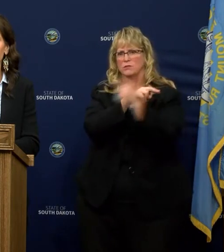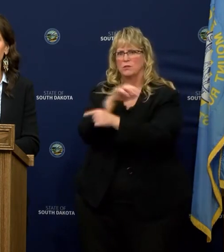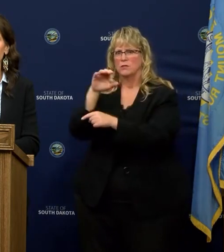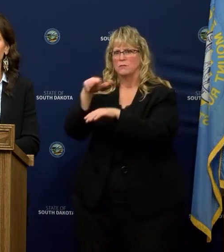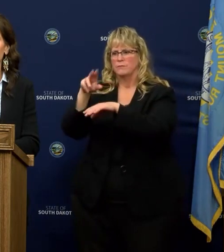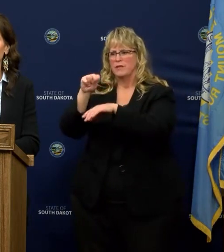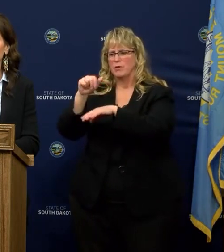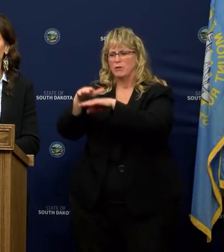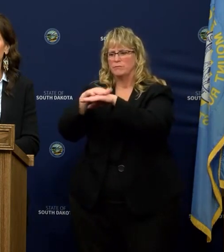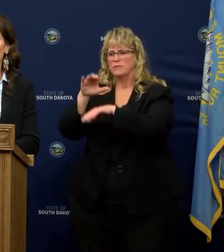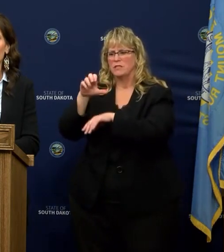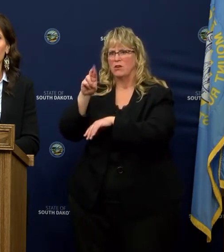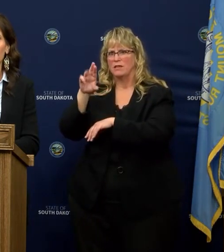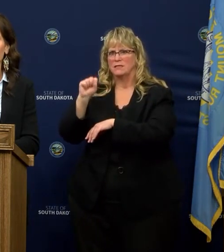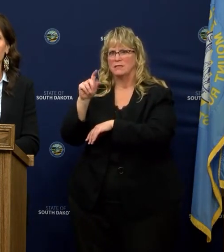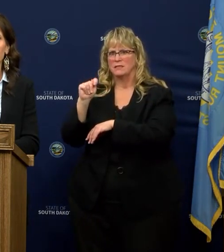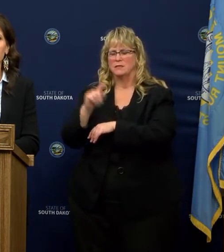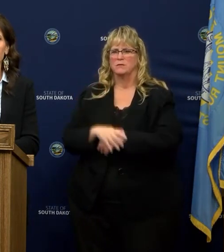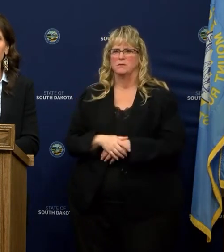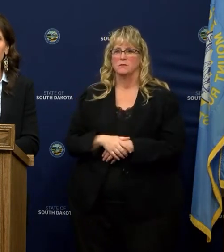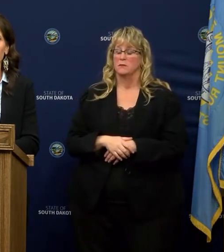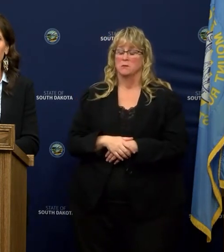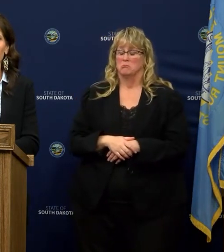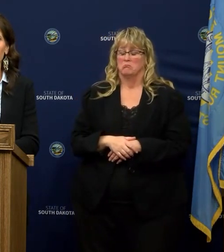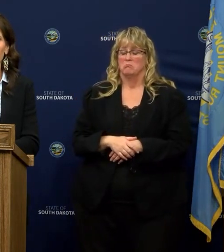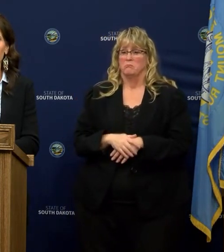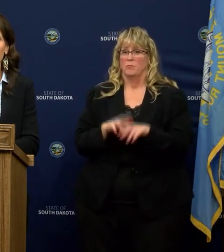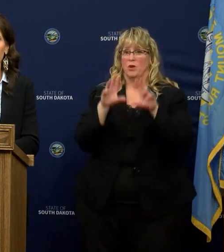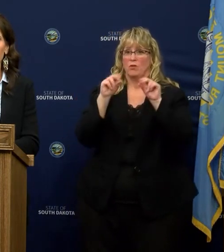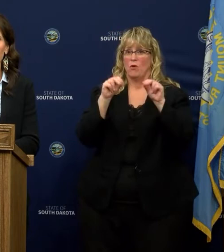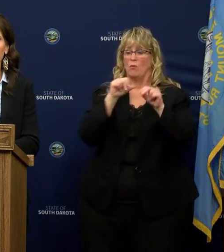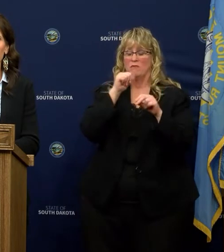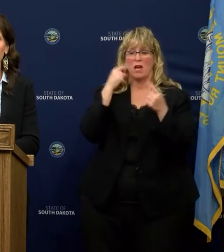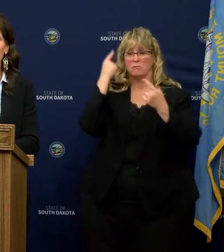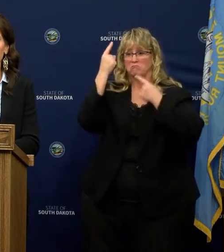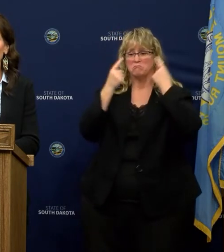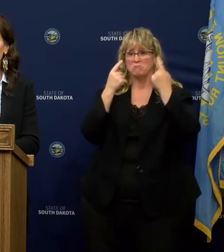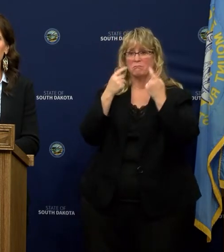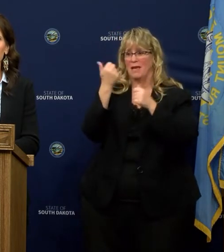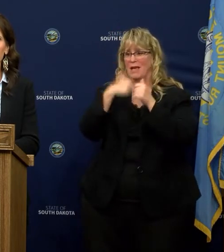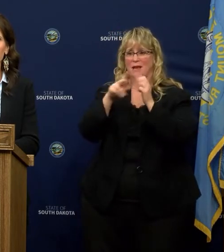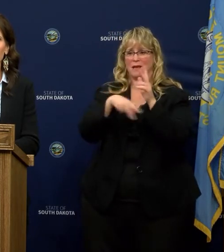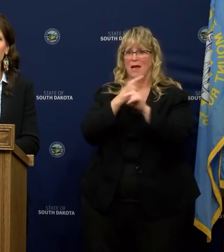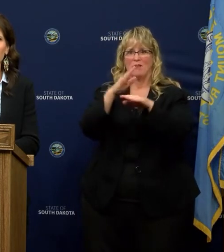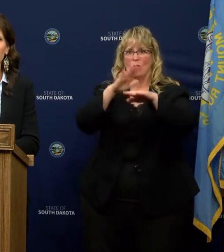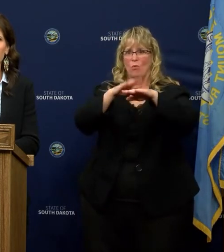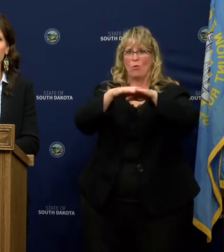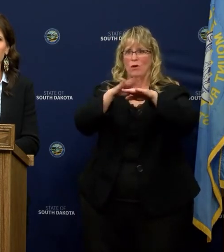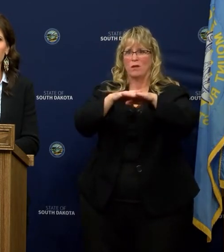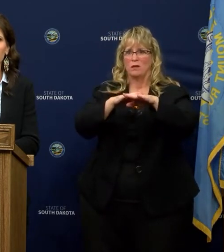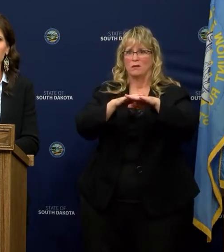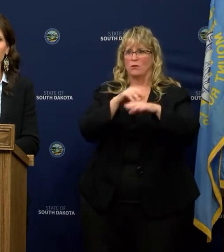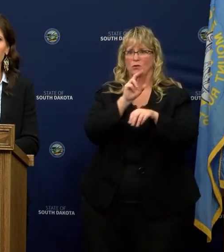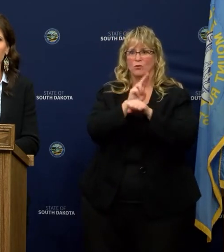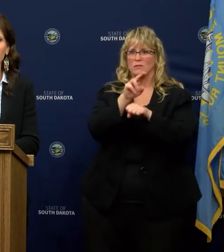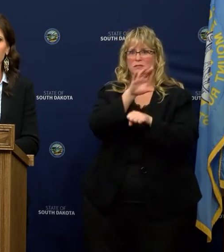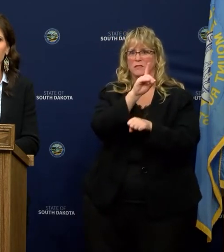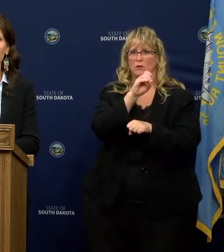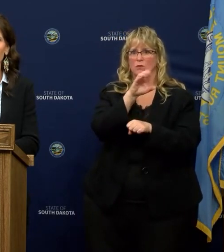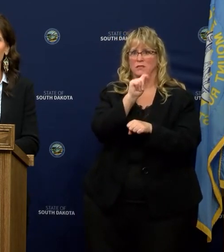River? No, we haven't considered putting up any kind of warning system or using the DOT to